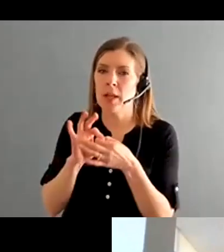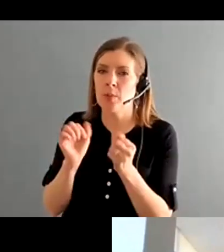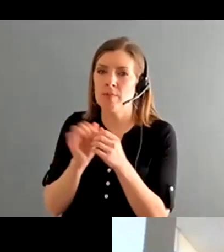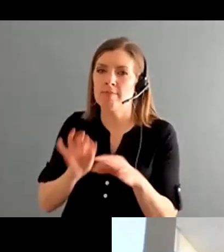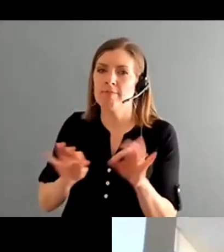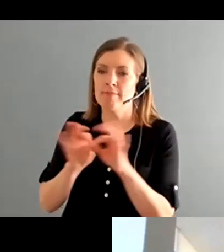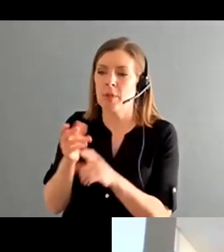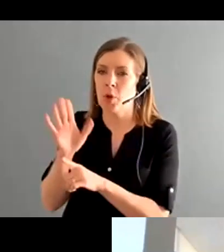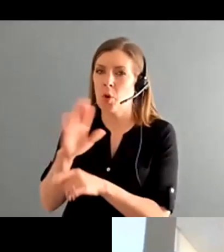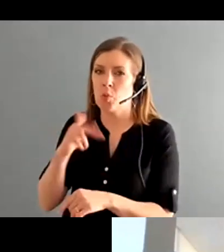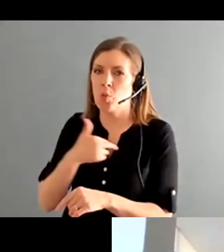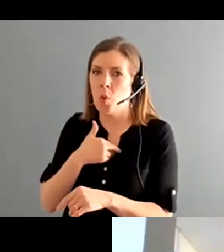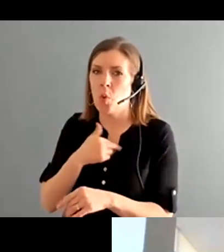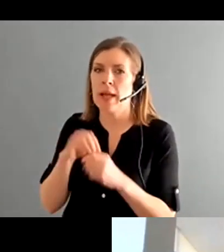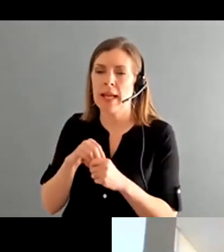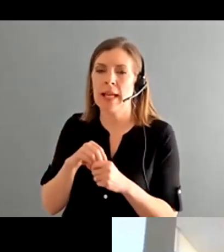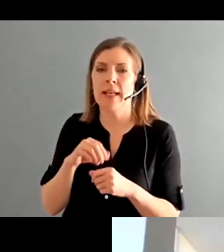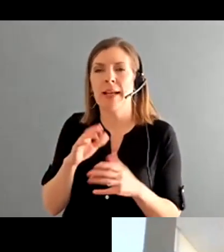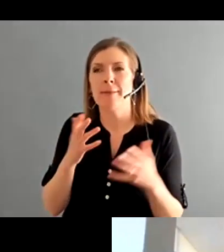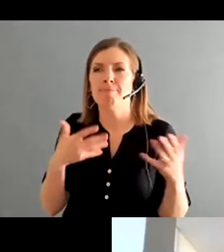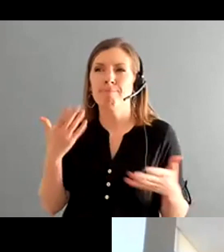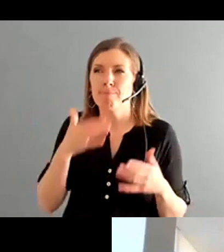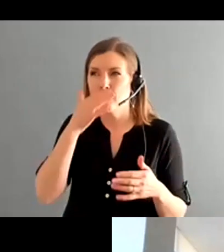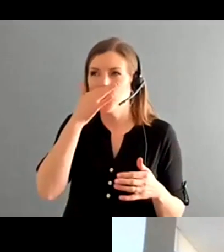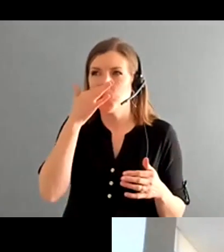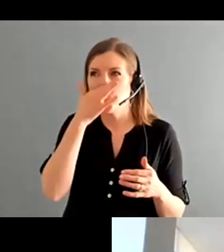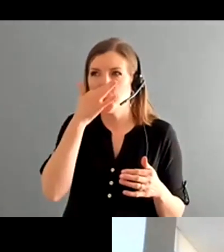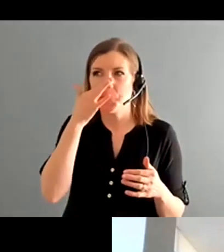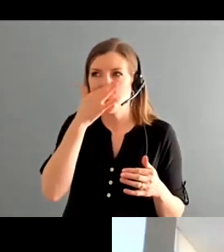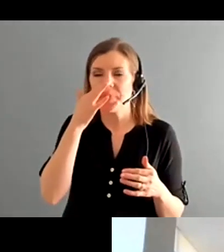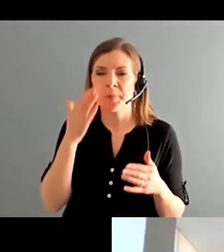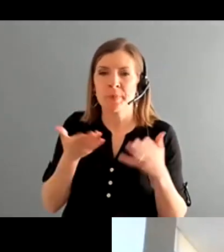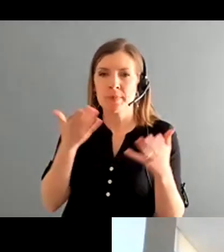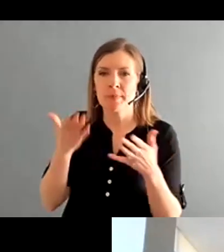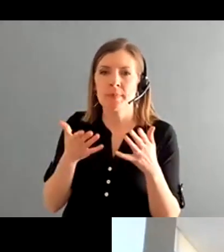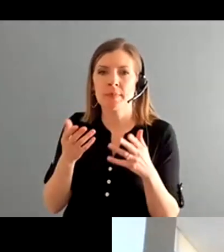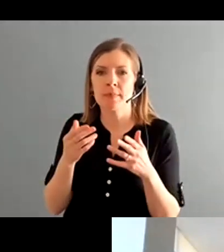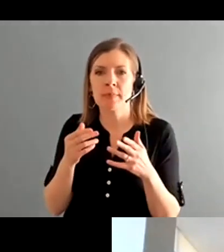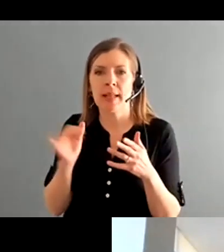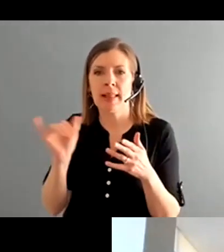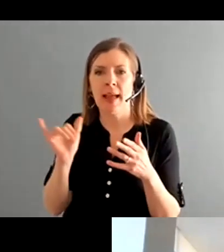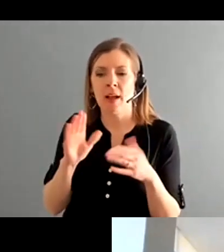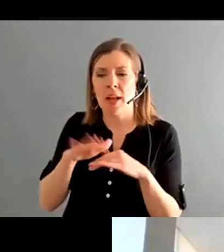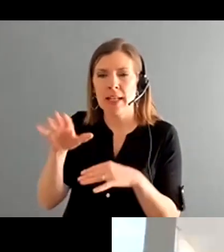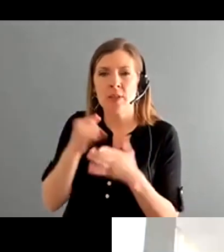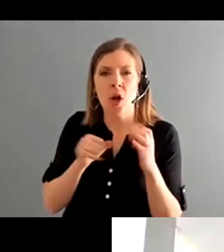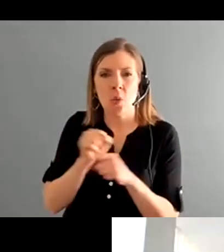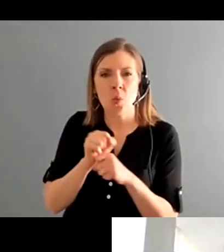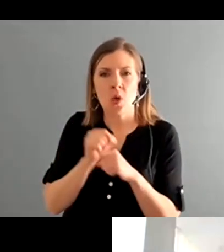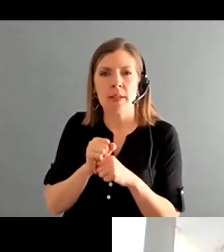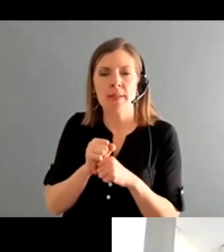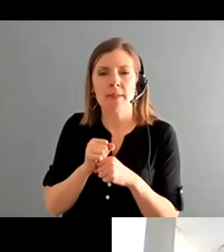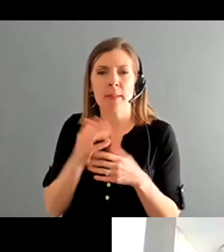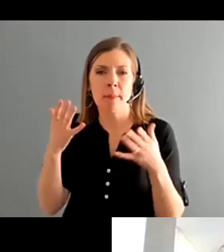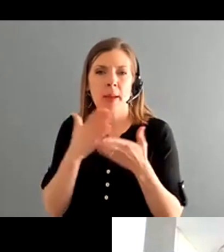of her role in sort of maintaining his legacy and his artwork is a big part